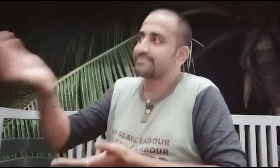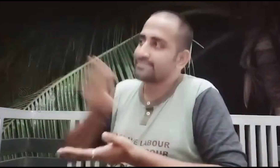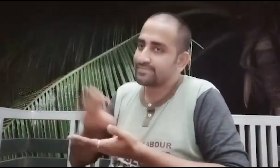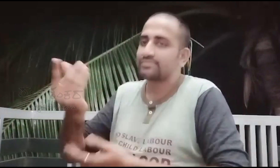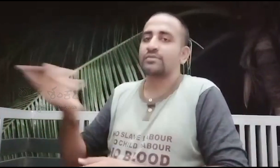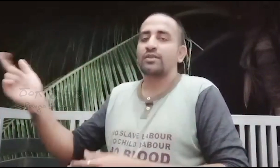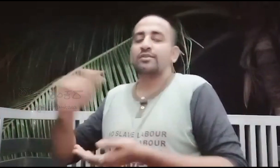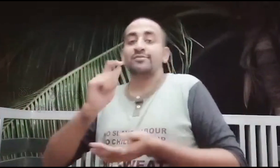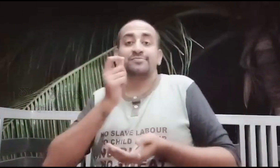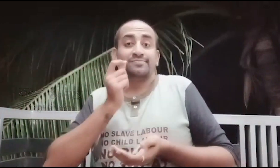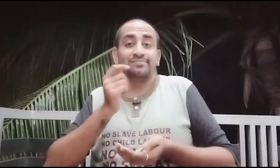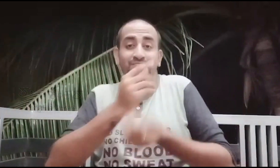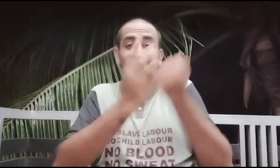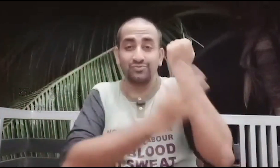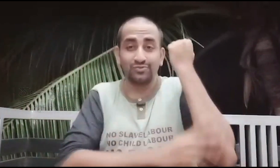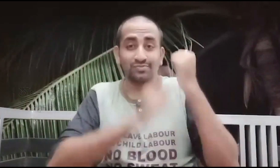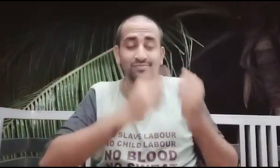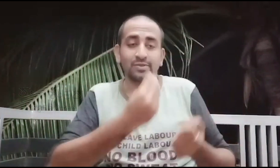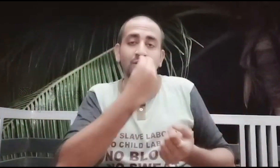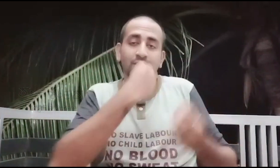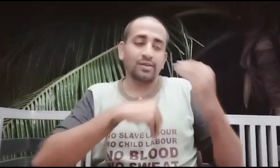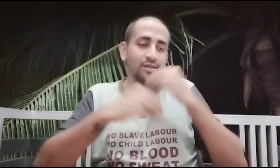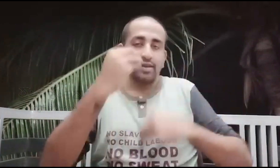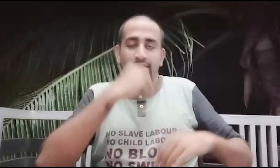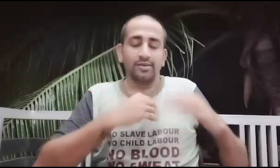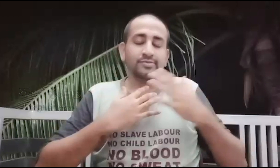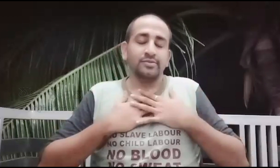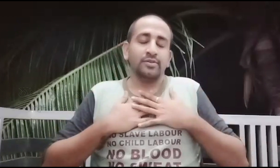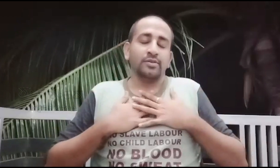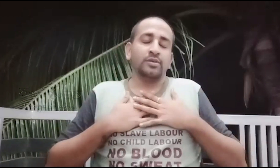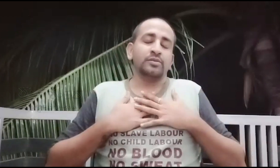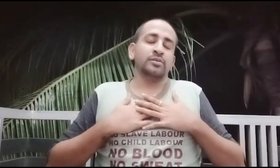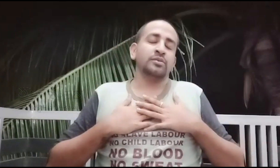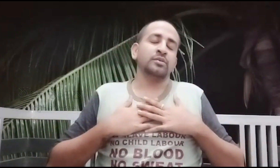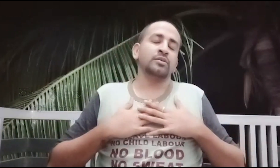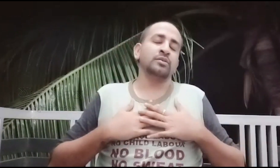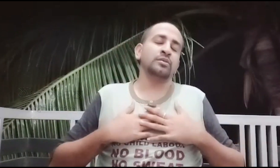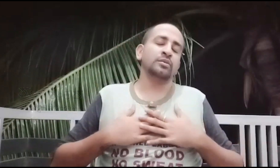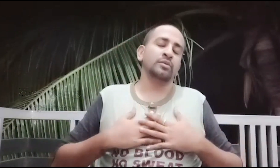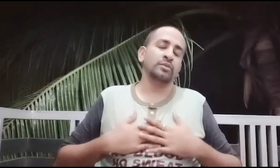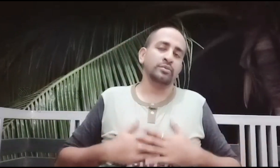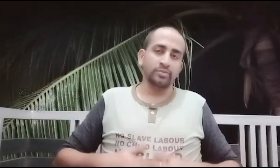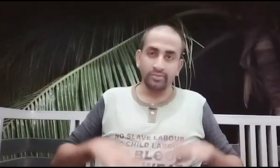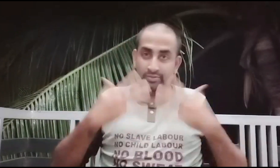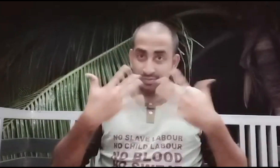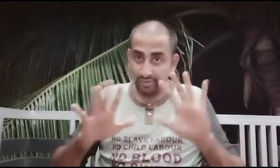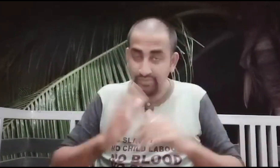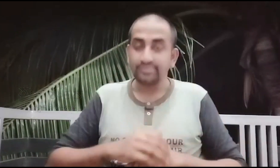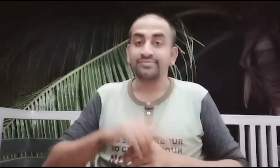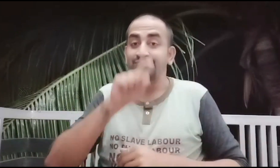hot meal. Let me share it with you." The poor man ate the meal. He felt satisfied like he'd never felt before.